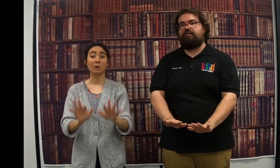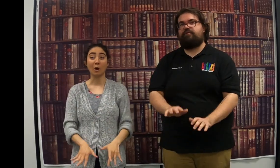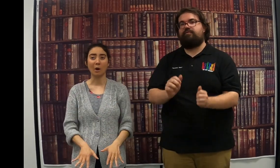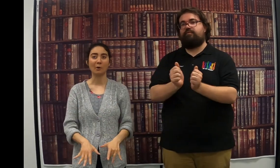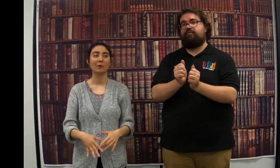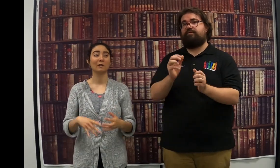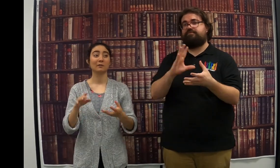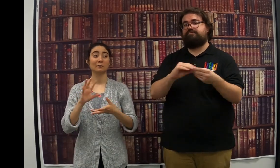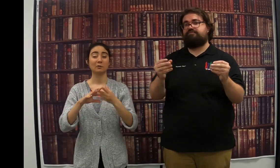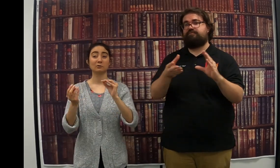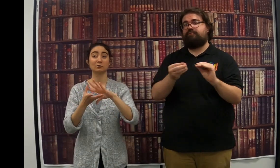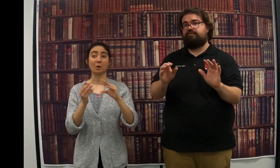glowing.